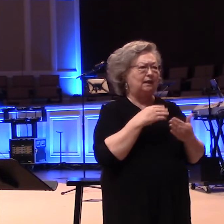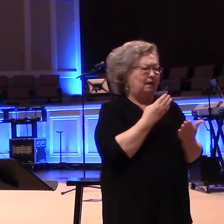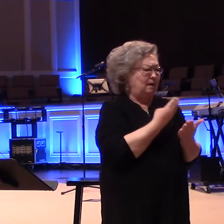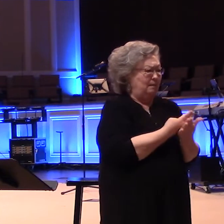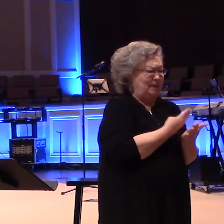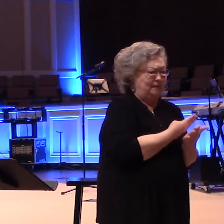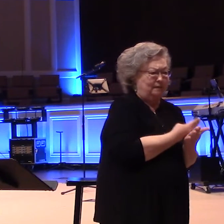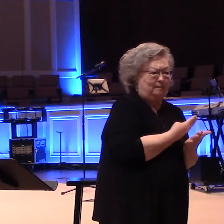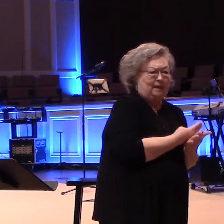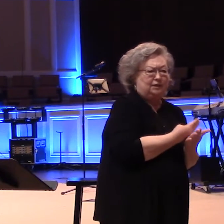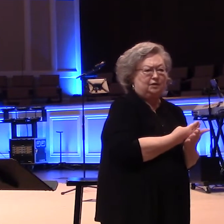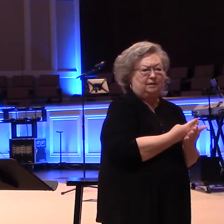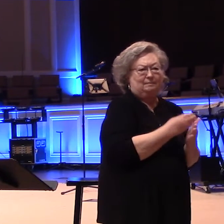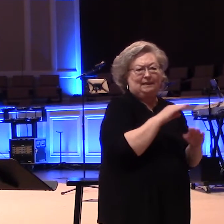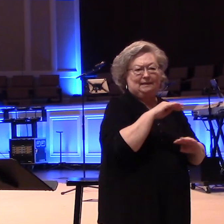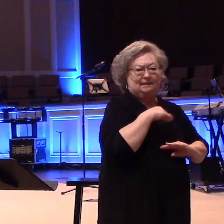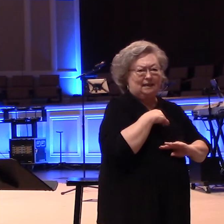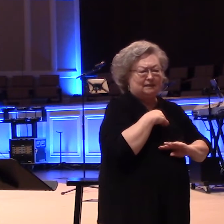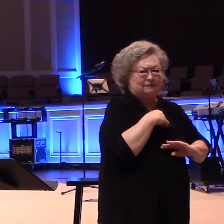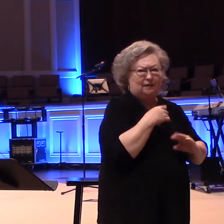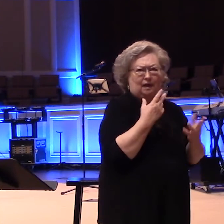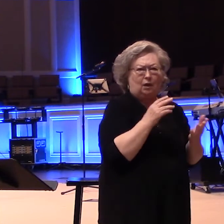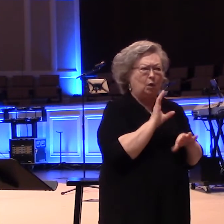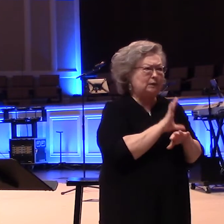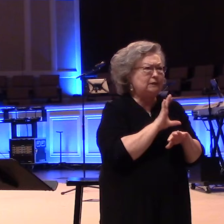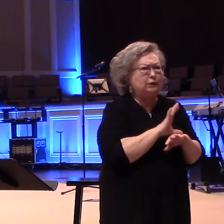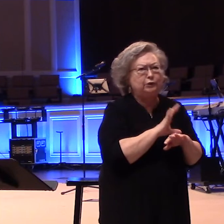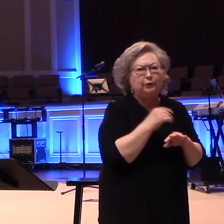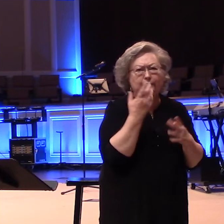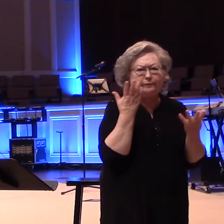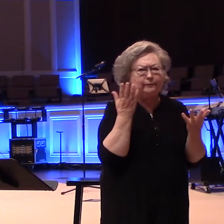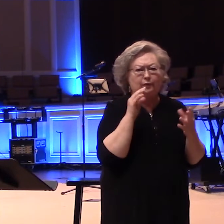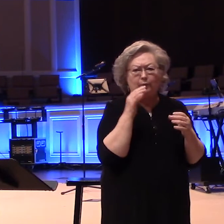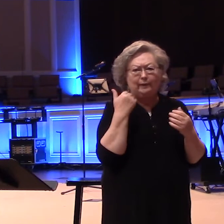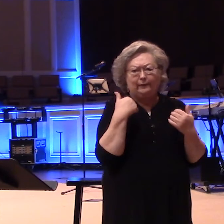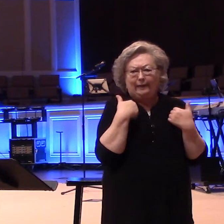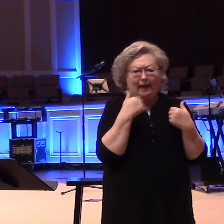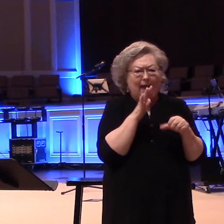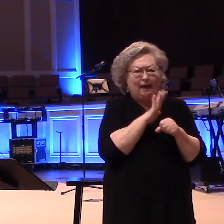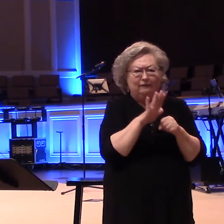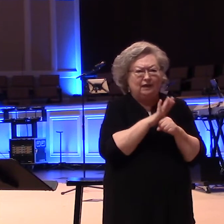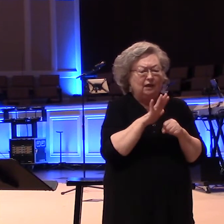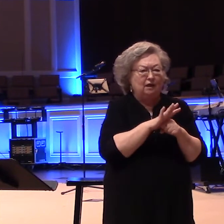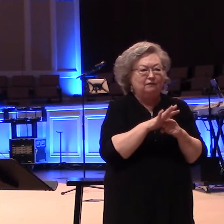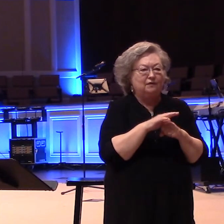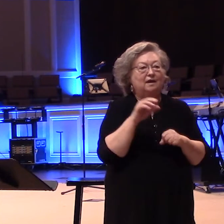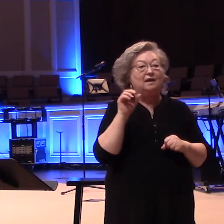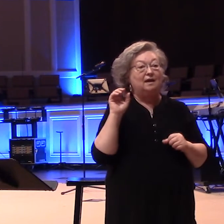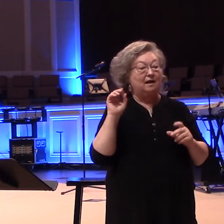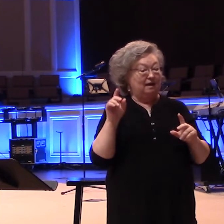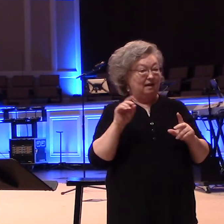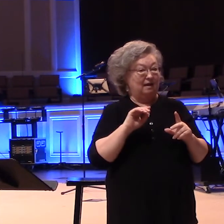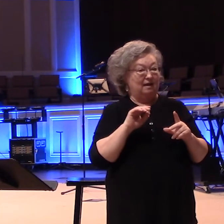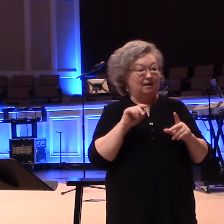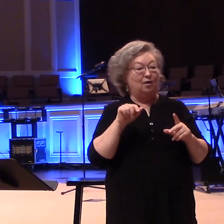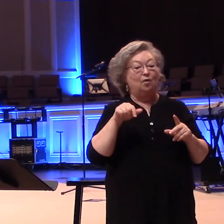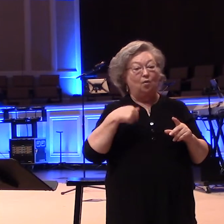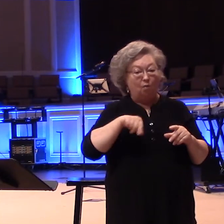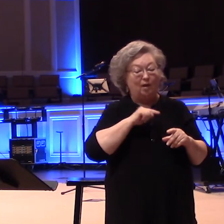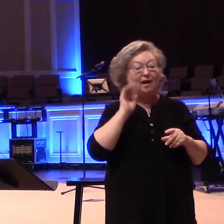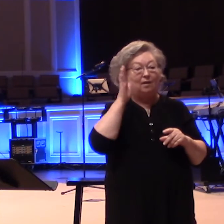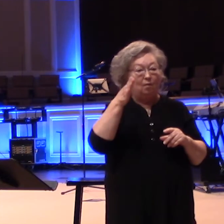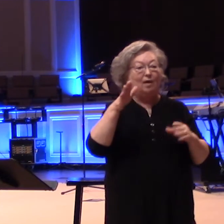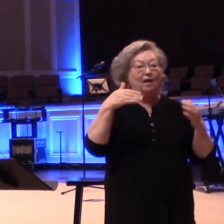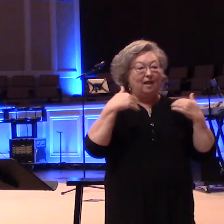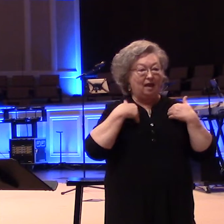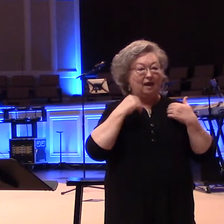or are we going to have enough, or oh my goodness, is that we'll have all the resources we need to do everything God has called us to do as a